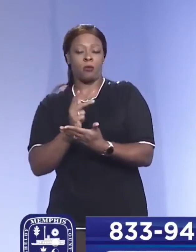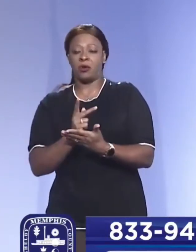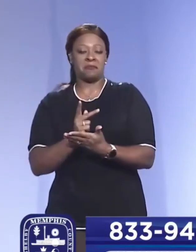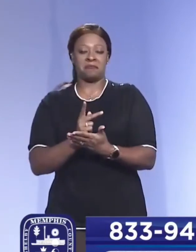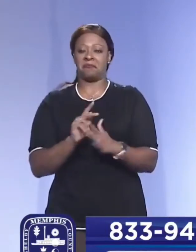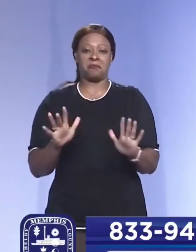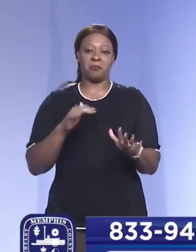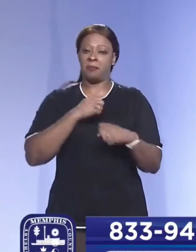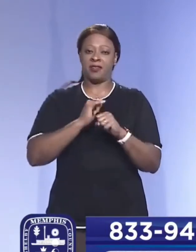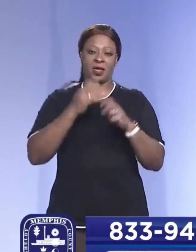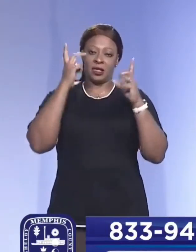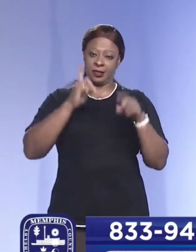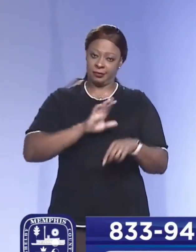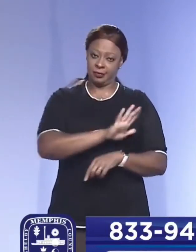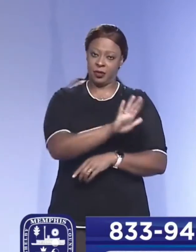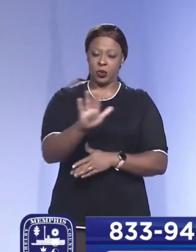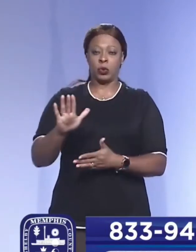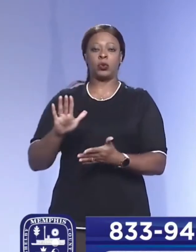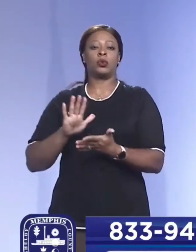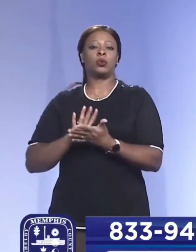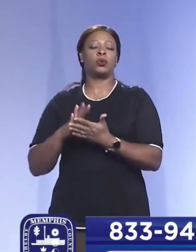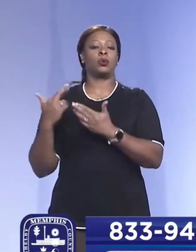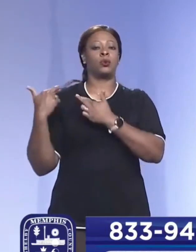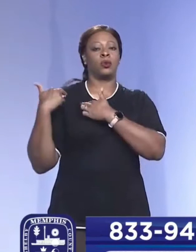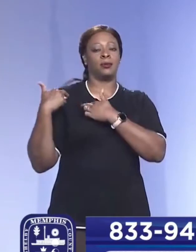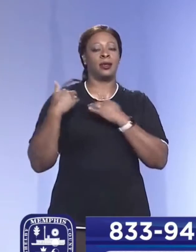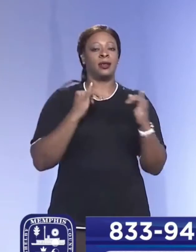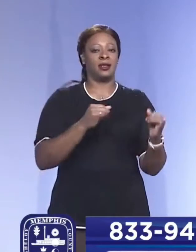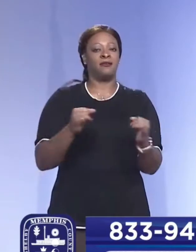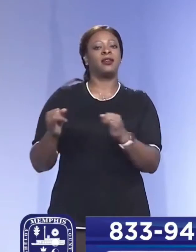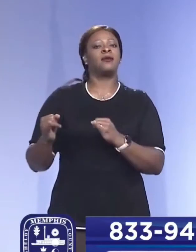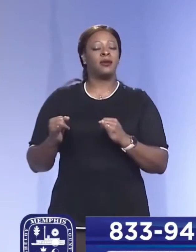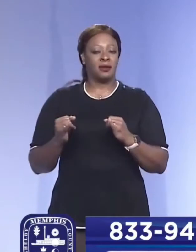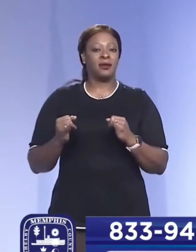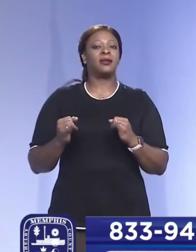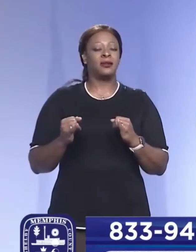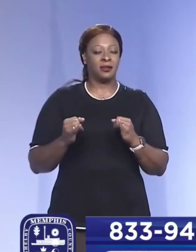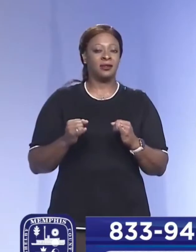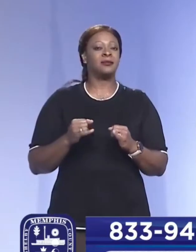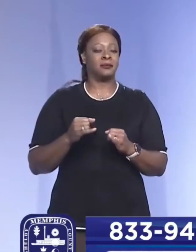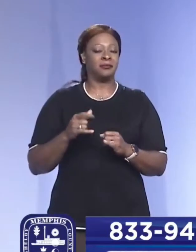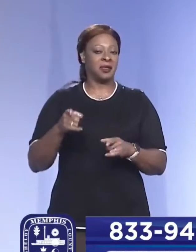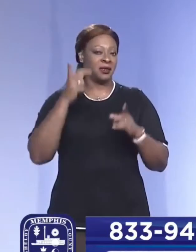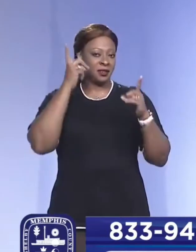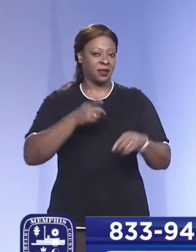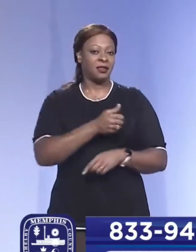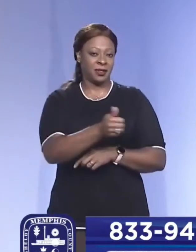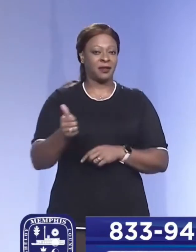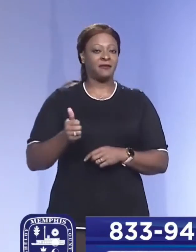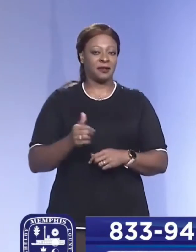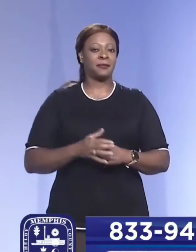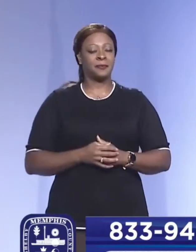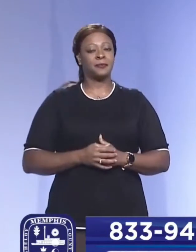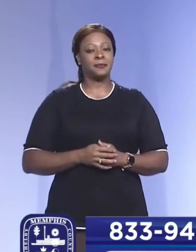of plans. This is something that each individual school will decide.